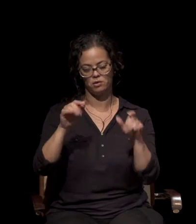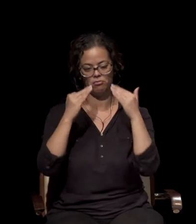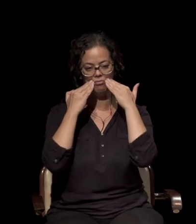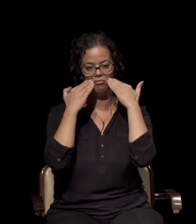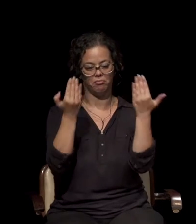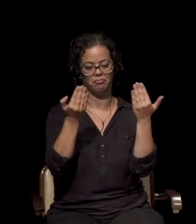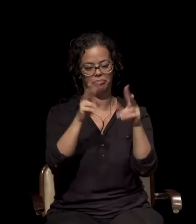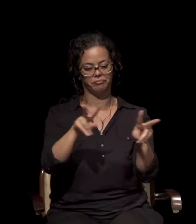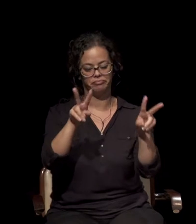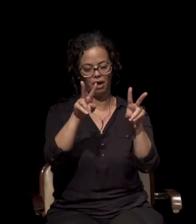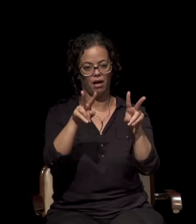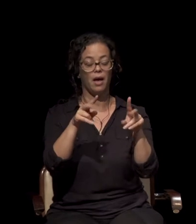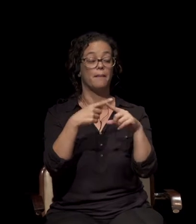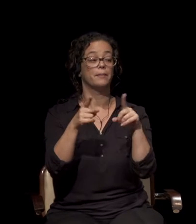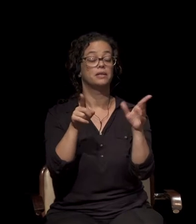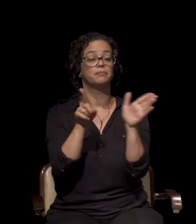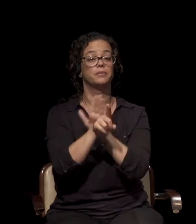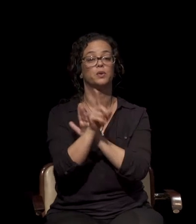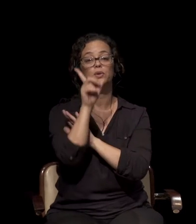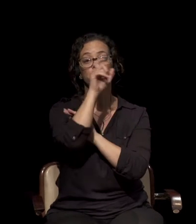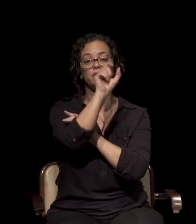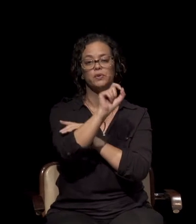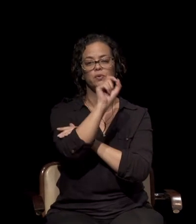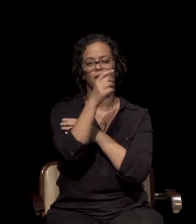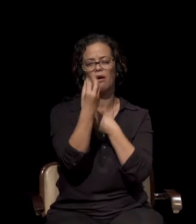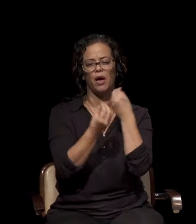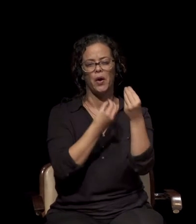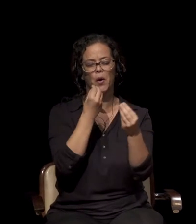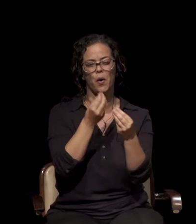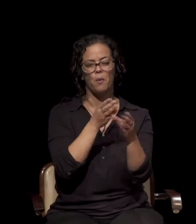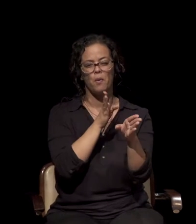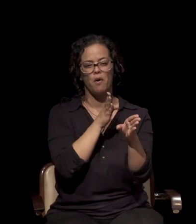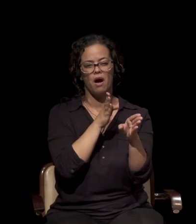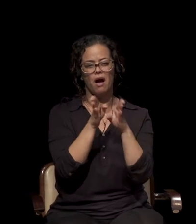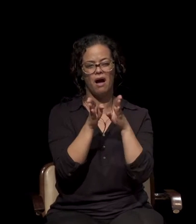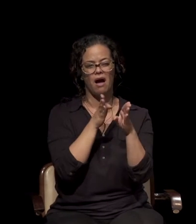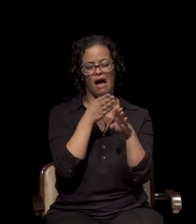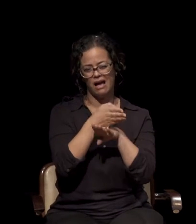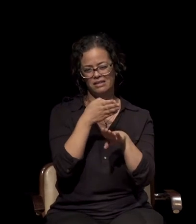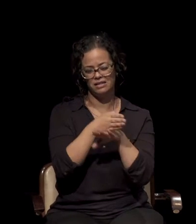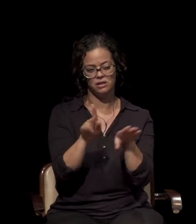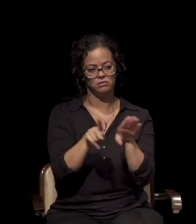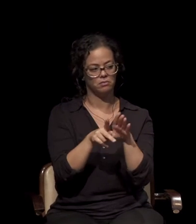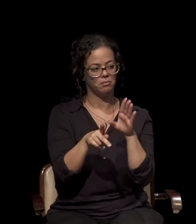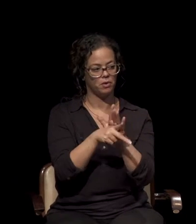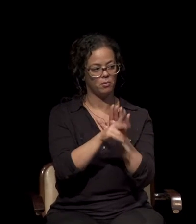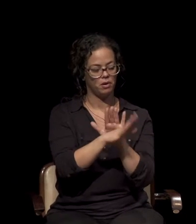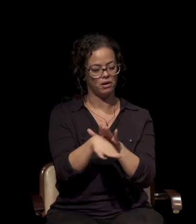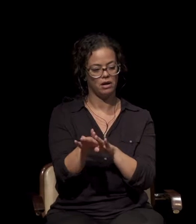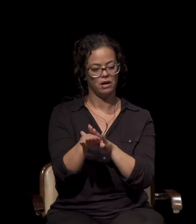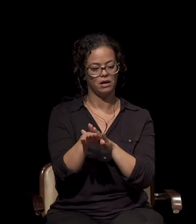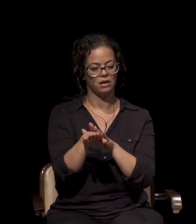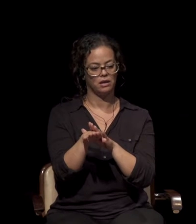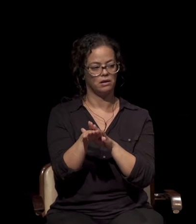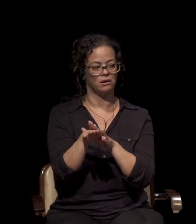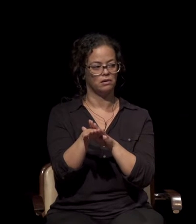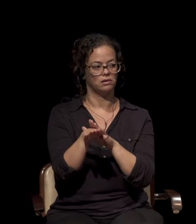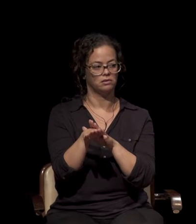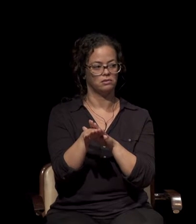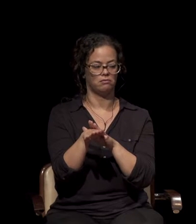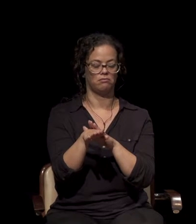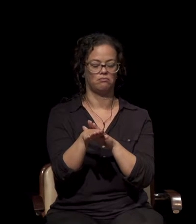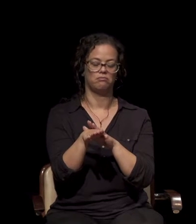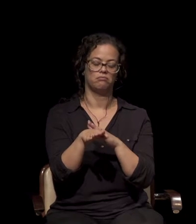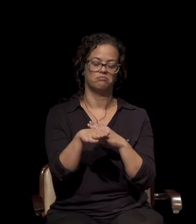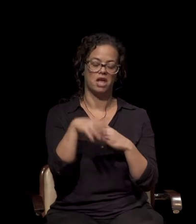not how can we give children access to the public sphere so that they become agents in their own right. This